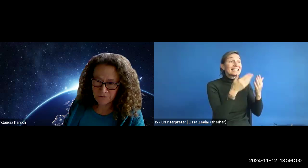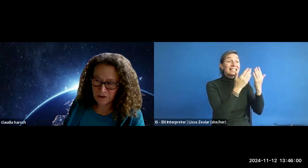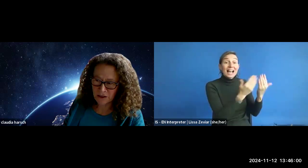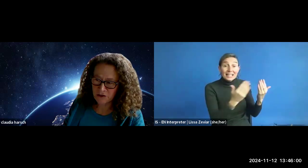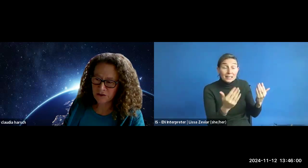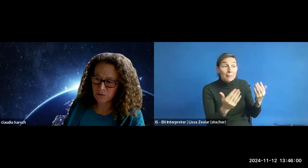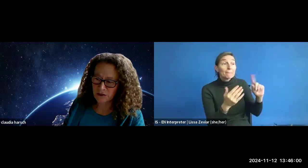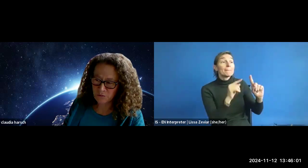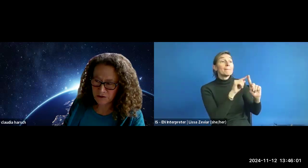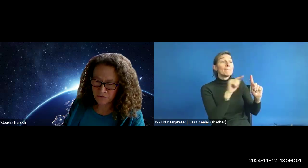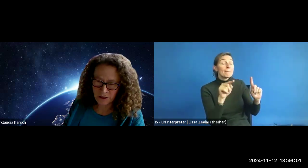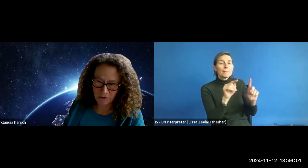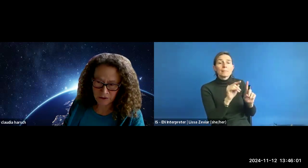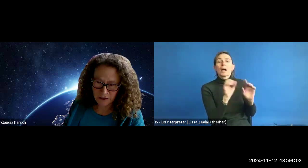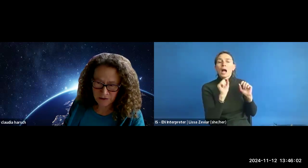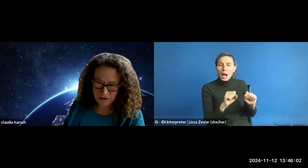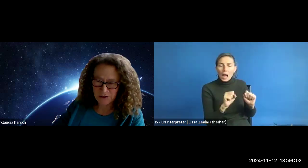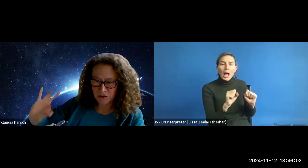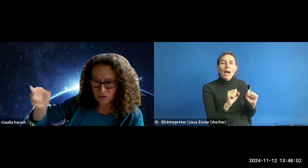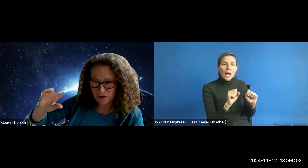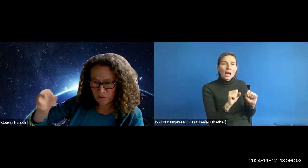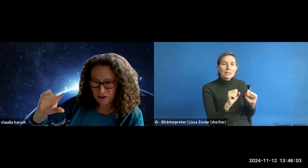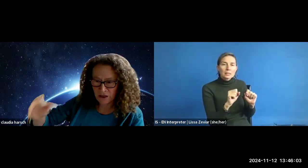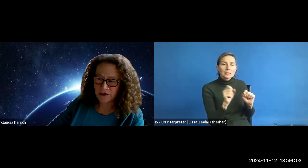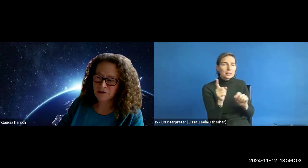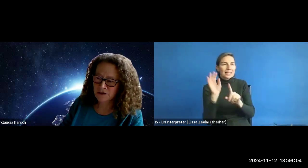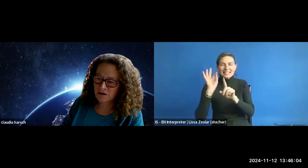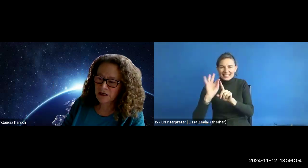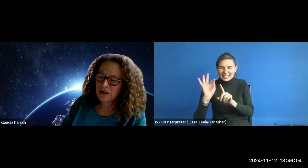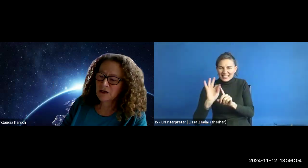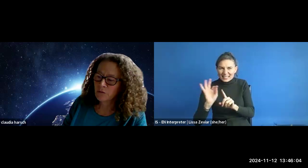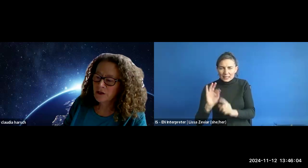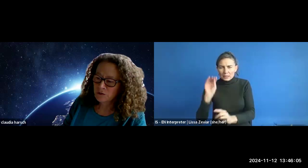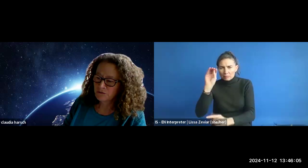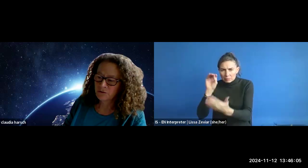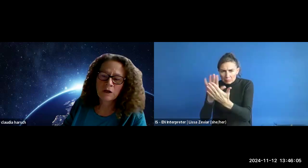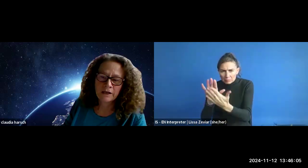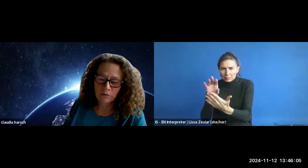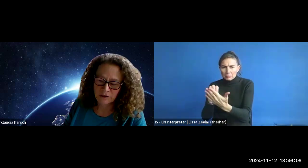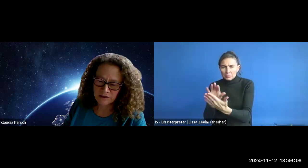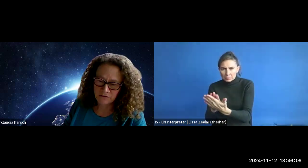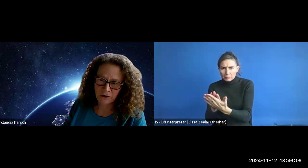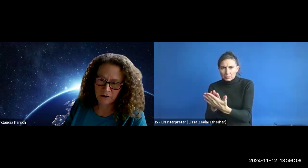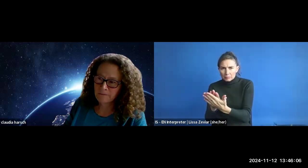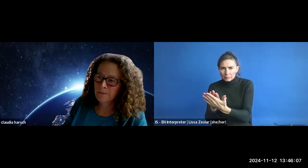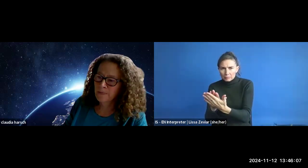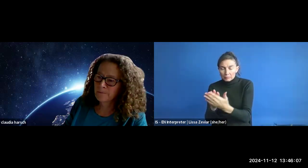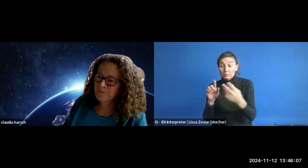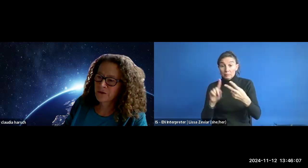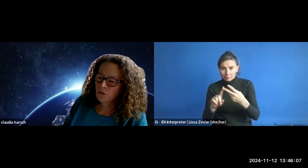test specifications. We can specify our tests. These are 2 steps that are necessary, and we need to be familiar with the